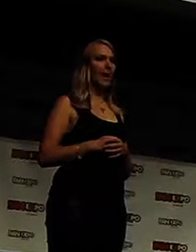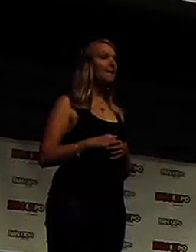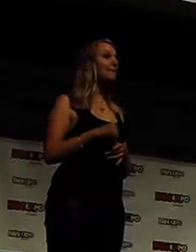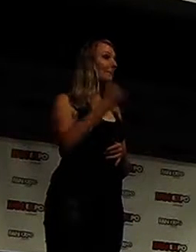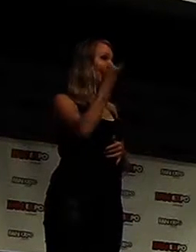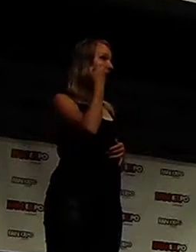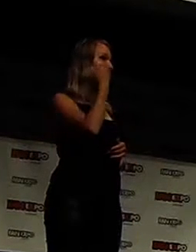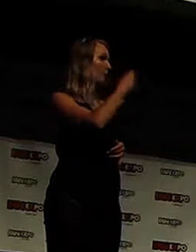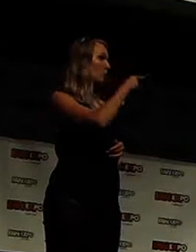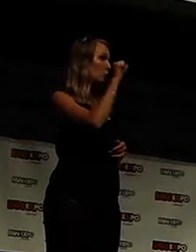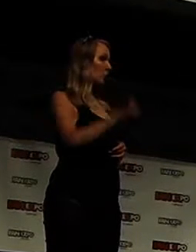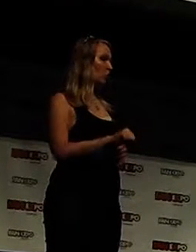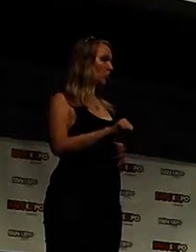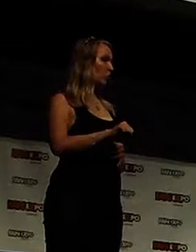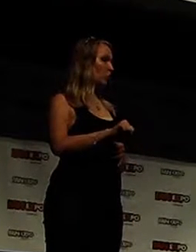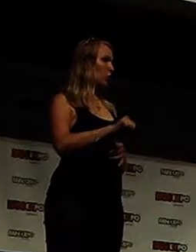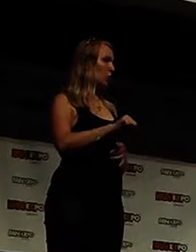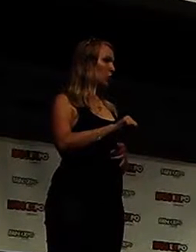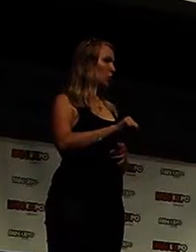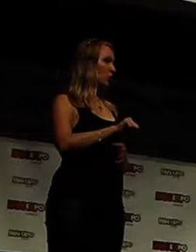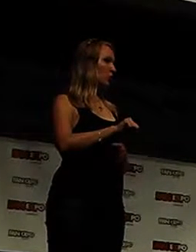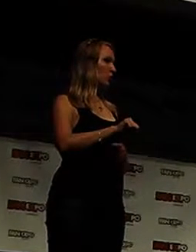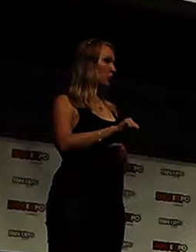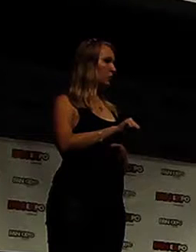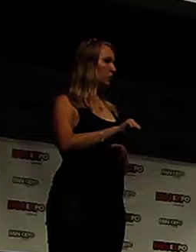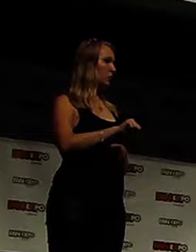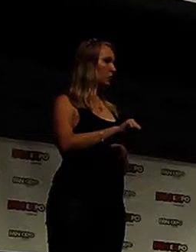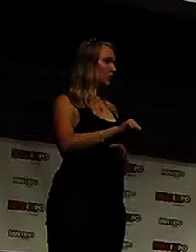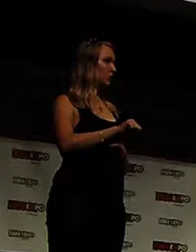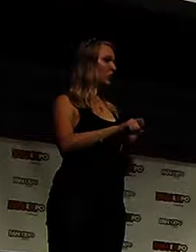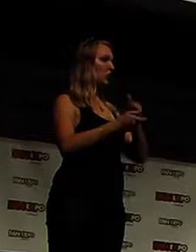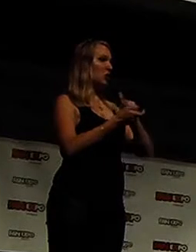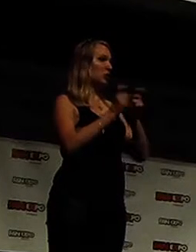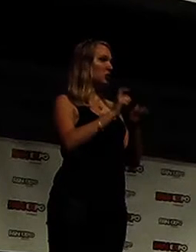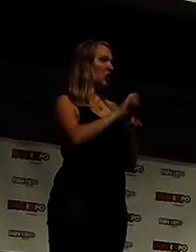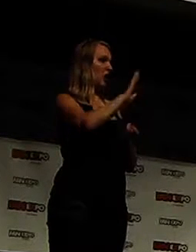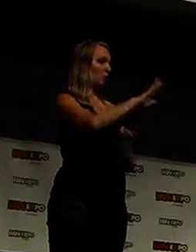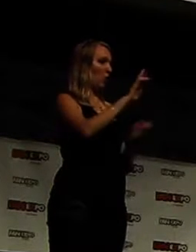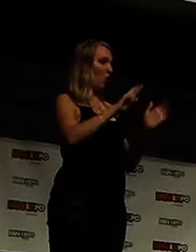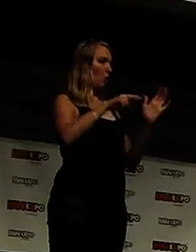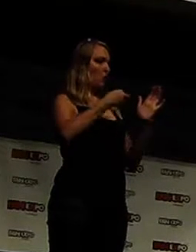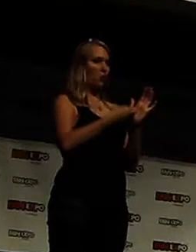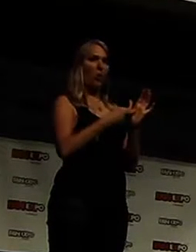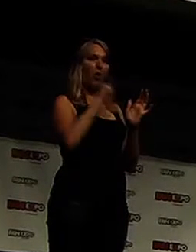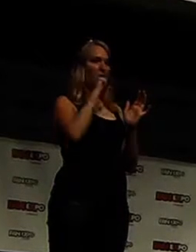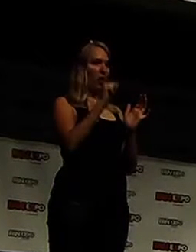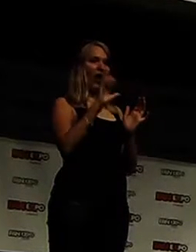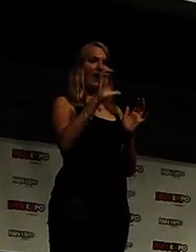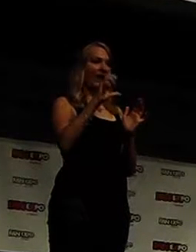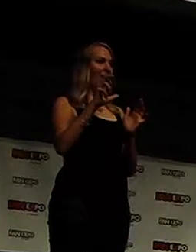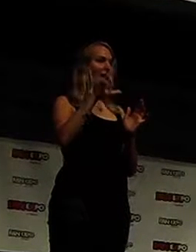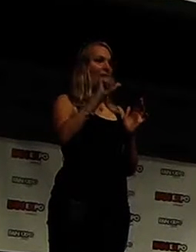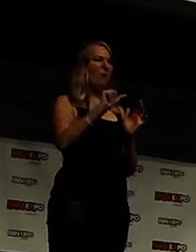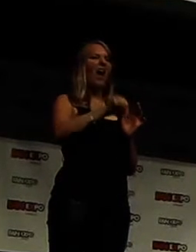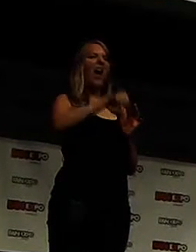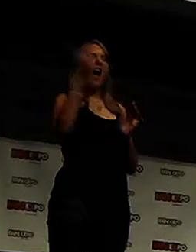If you could switch companion, if you could change your role as Clara to another companion,